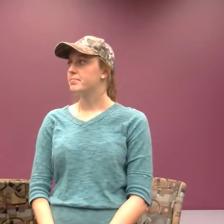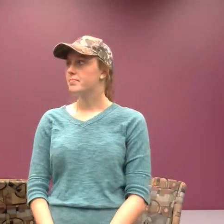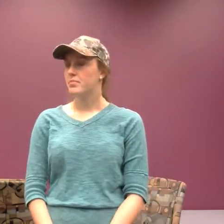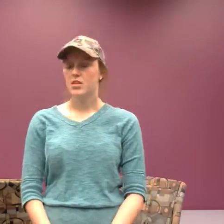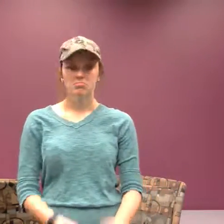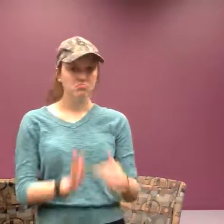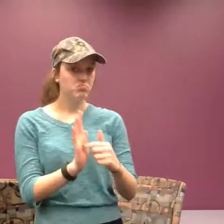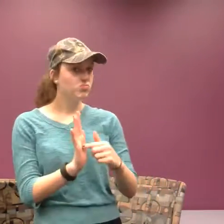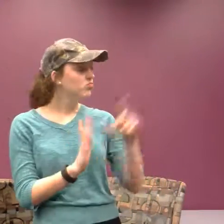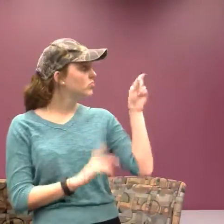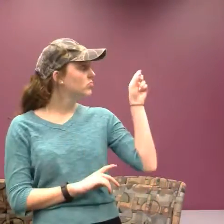Wonderful.